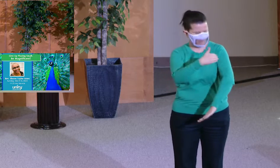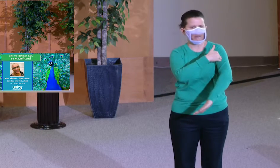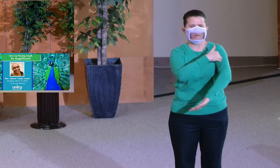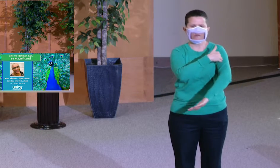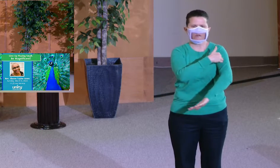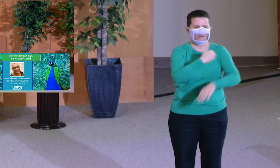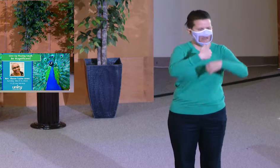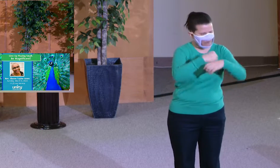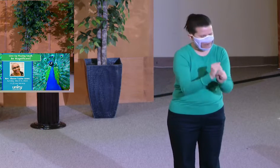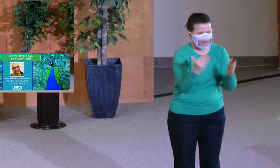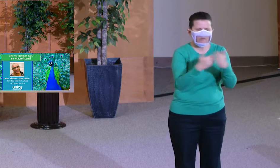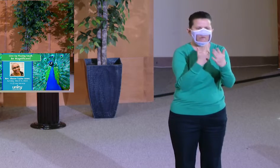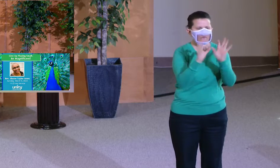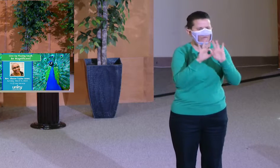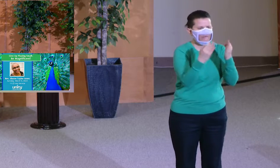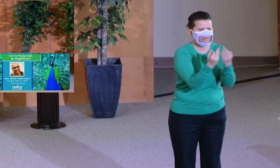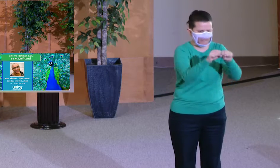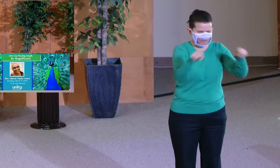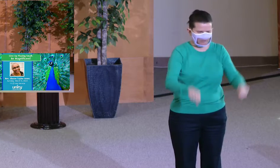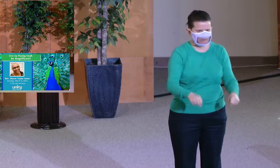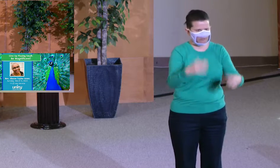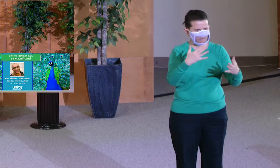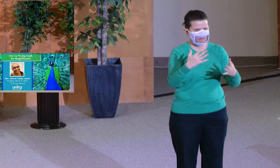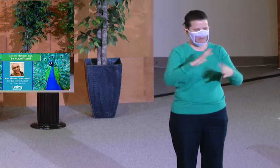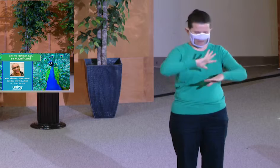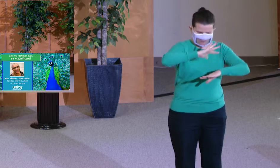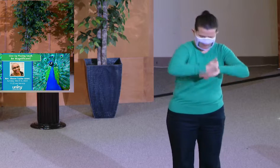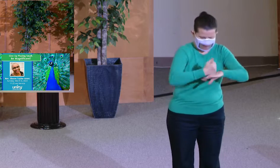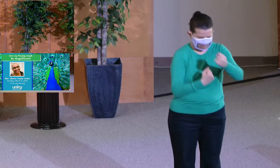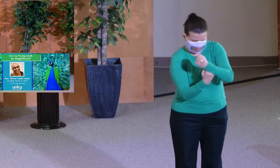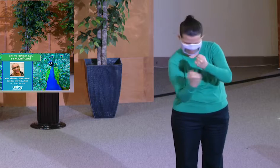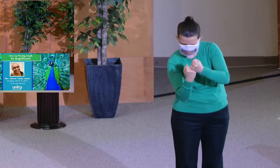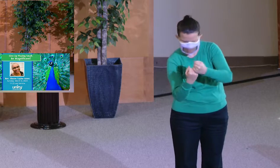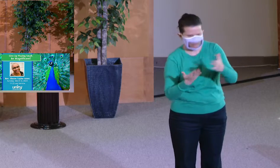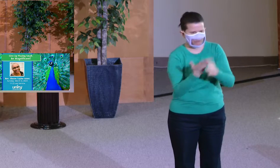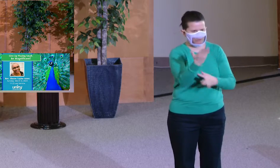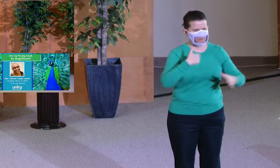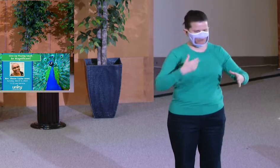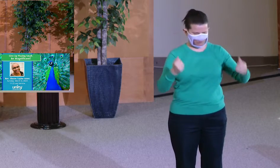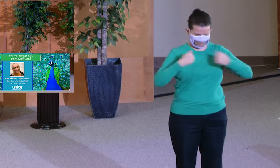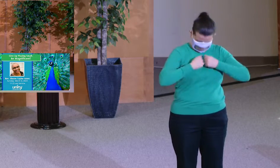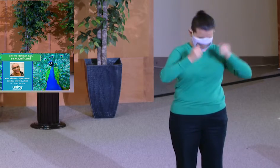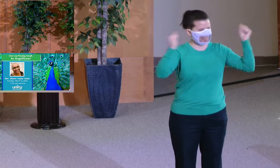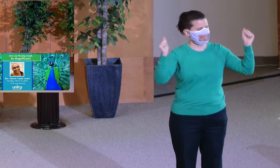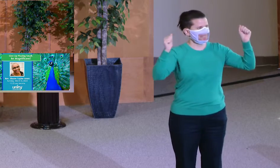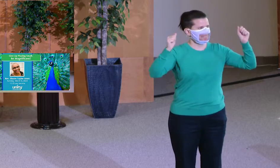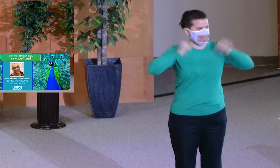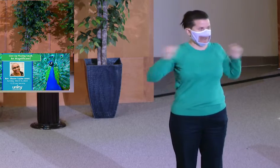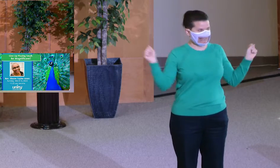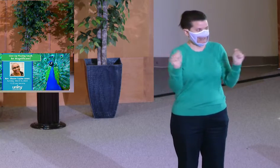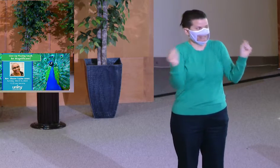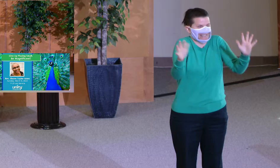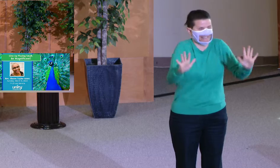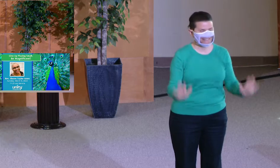family system based on magnificence. What? Based on magnificence. So be here next week